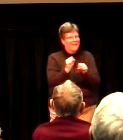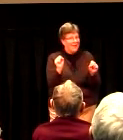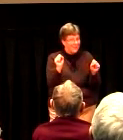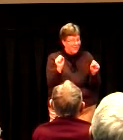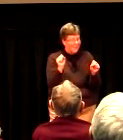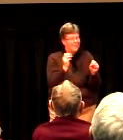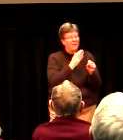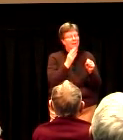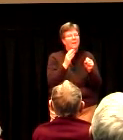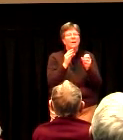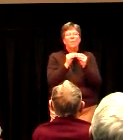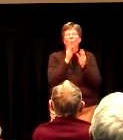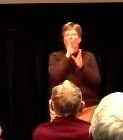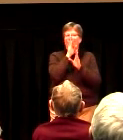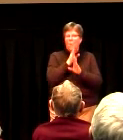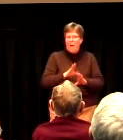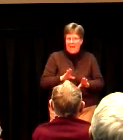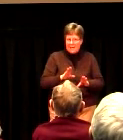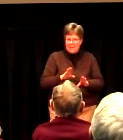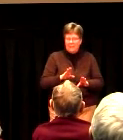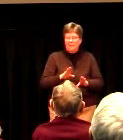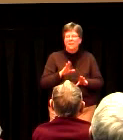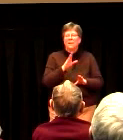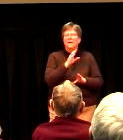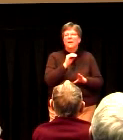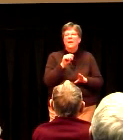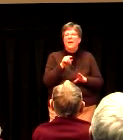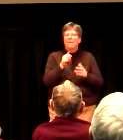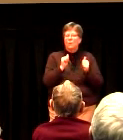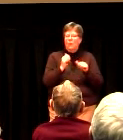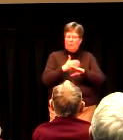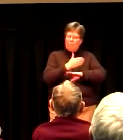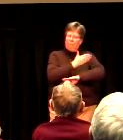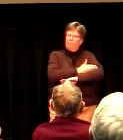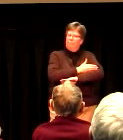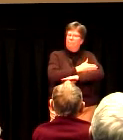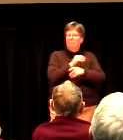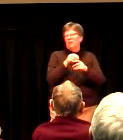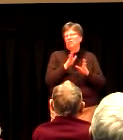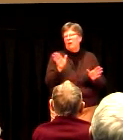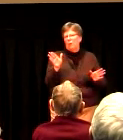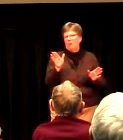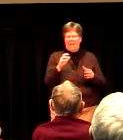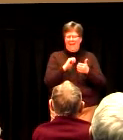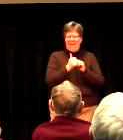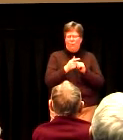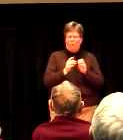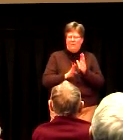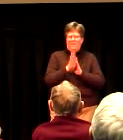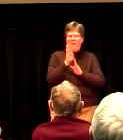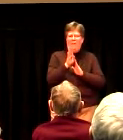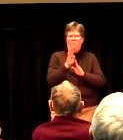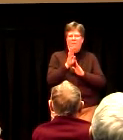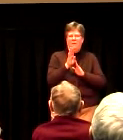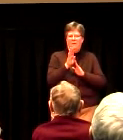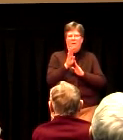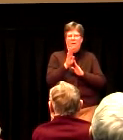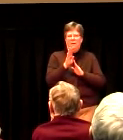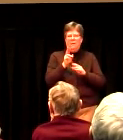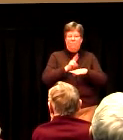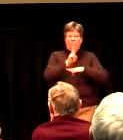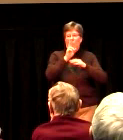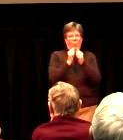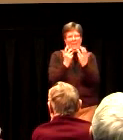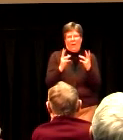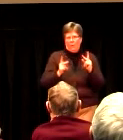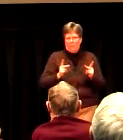They are working on making it quieter. And they are making it better in general. They're working on how to develop those unmanned systems that are going to be flying